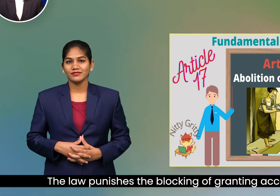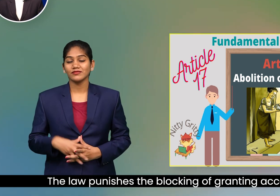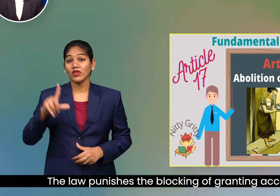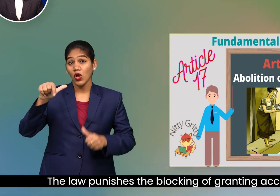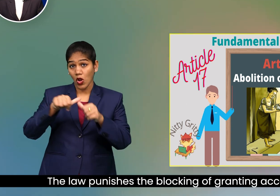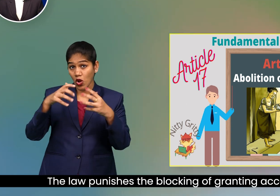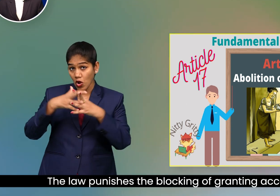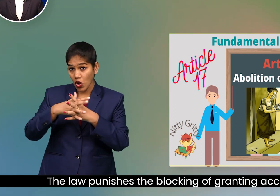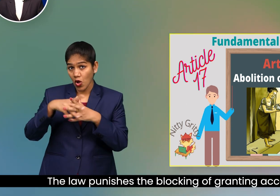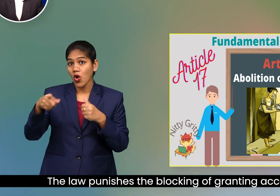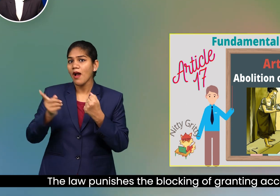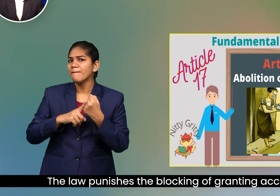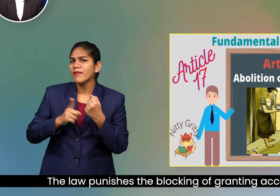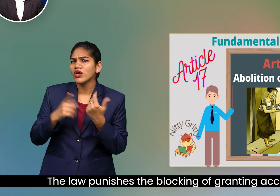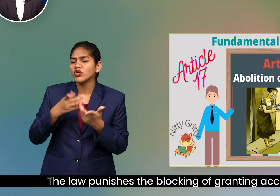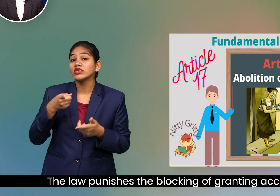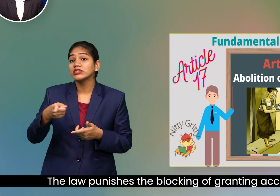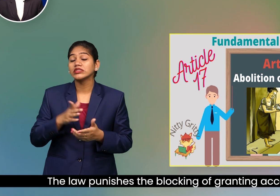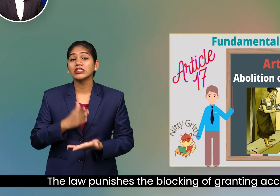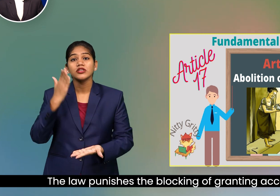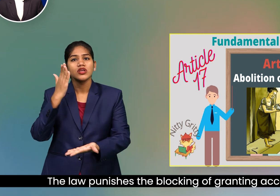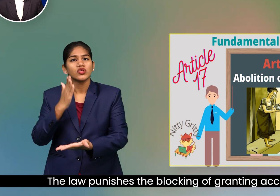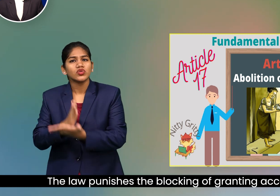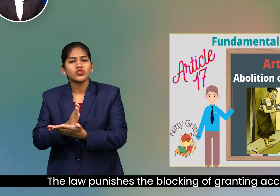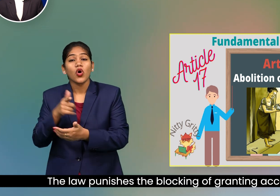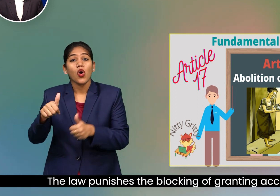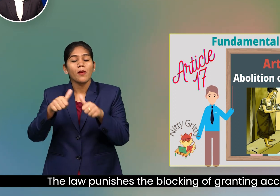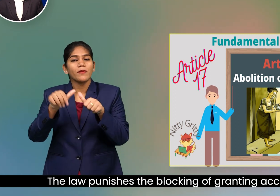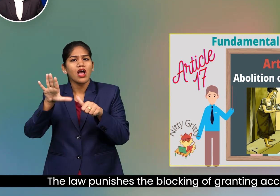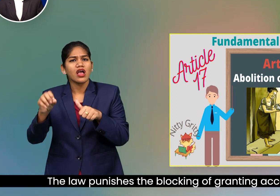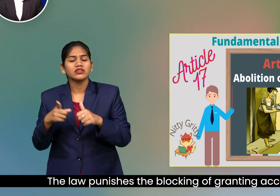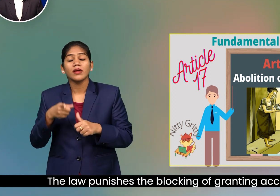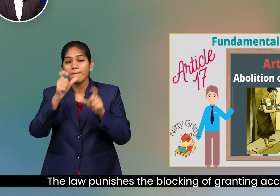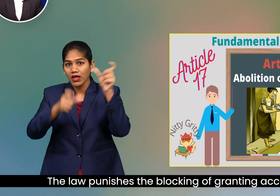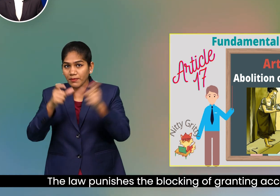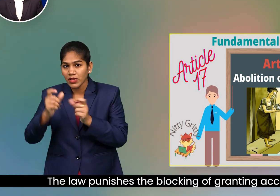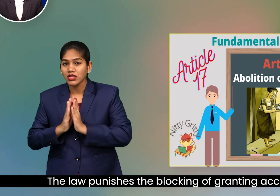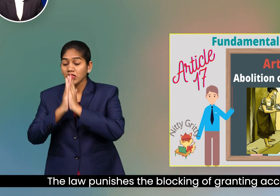The law punishes the blocking of granting access to worship